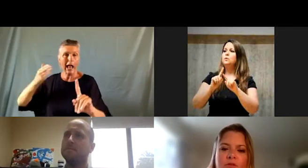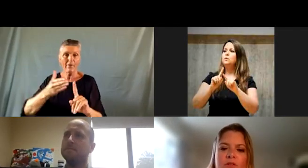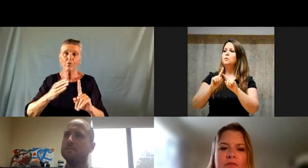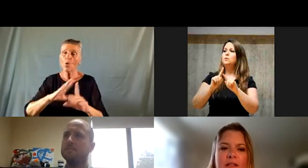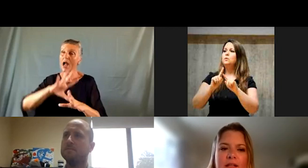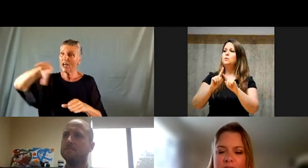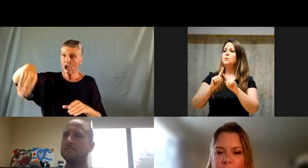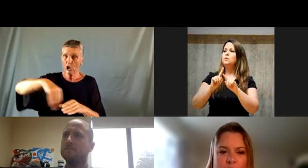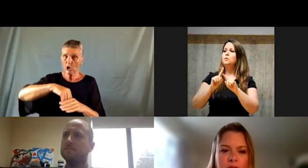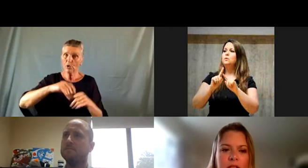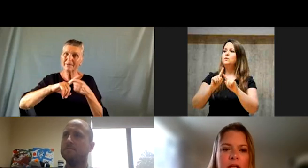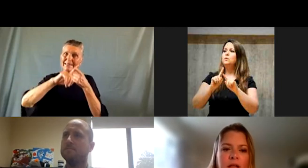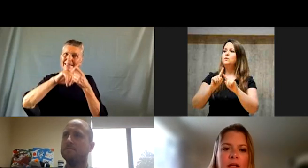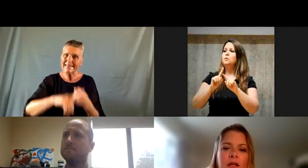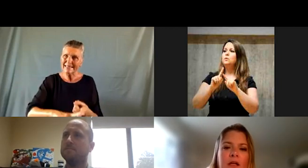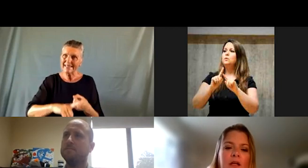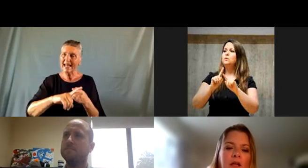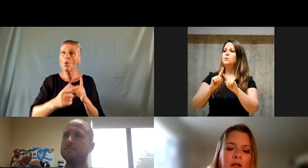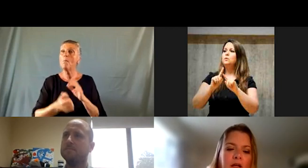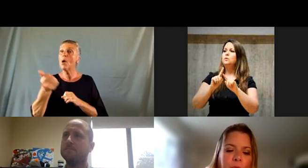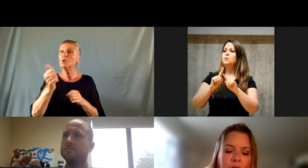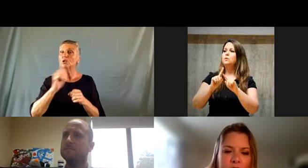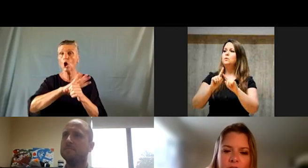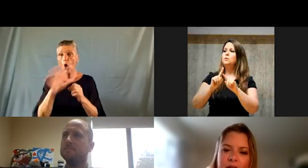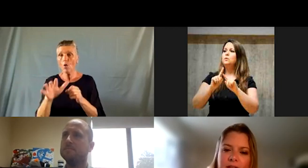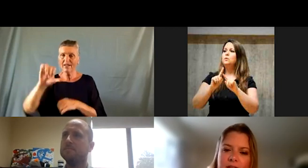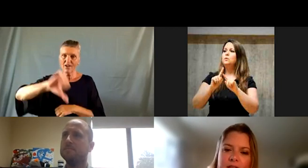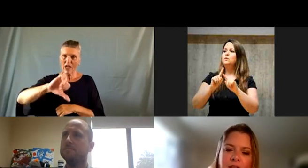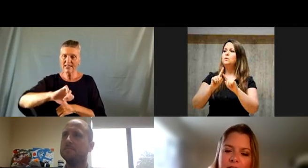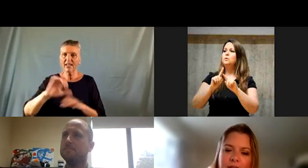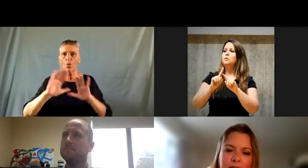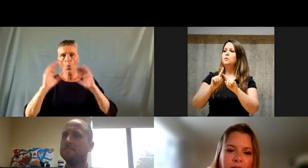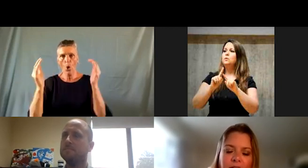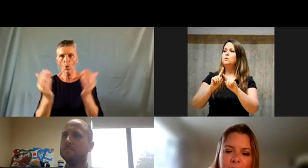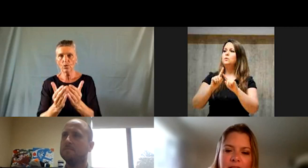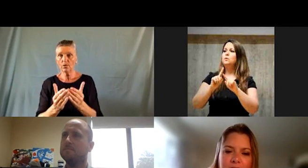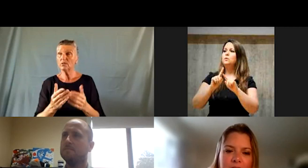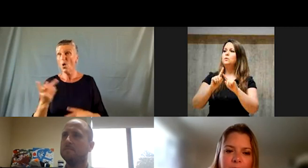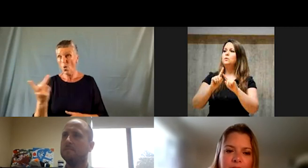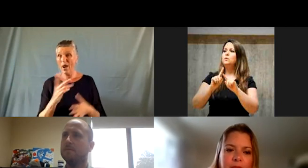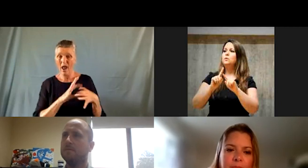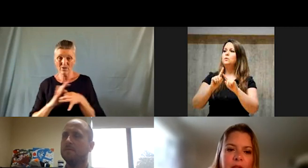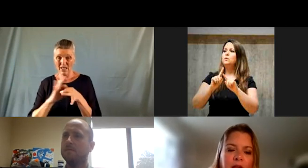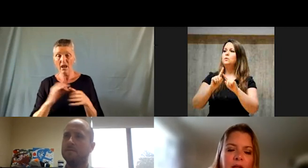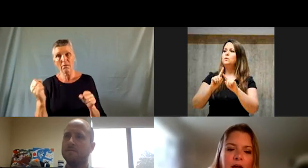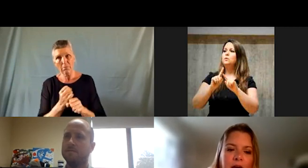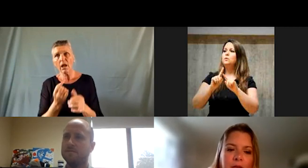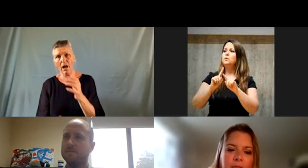sustainable post-COVID-19 world. We need to get together and make this